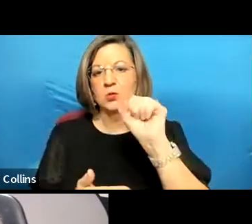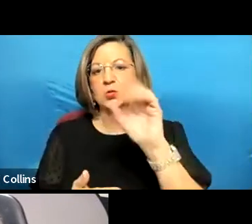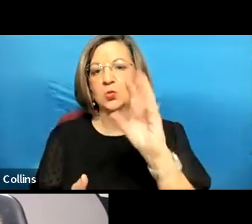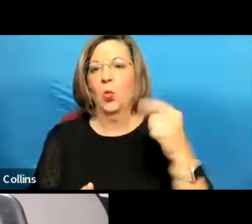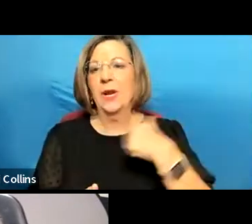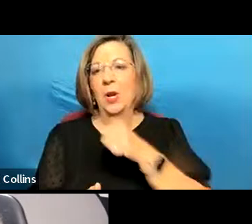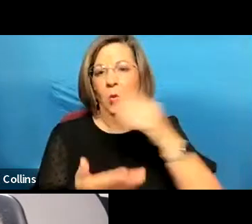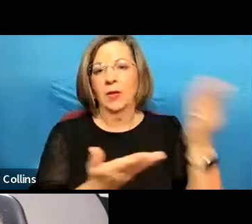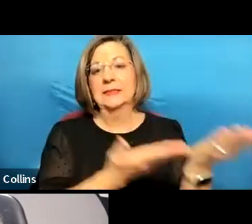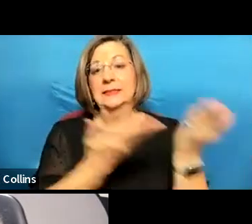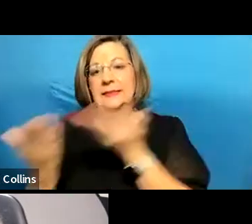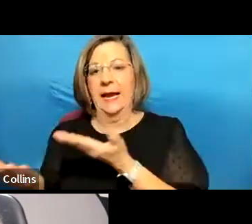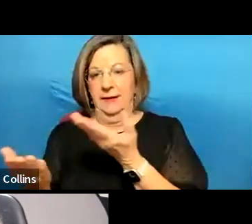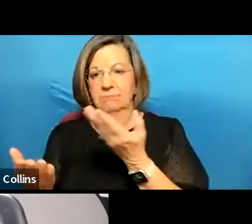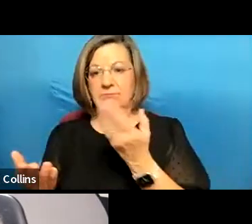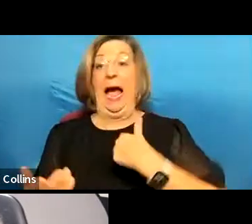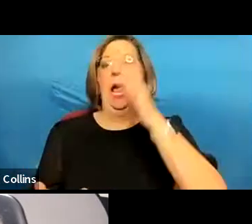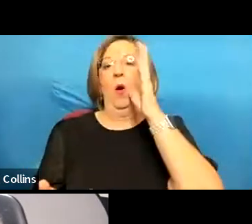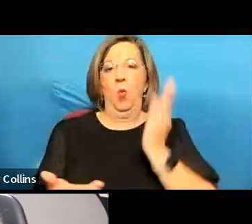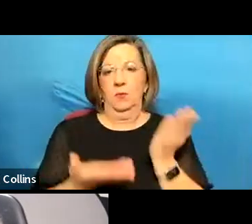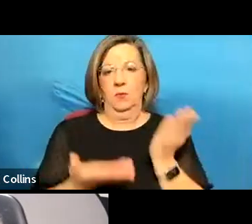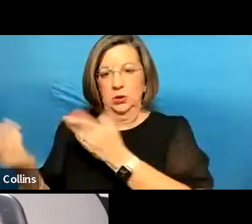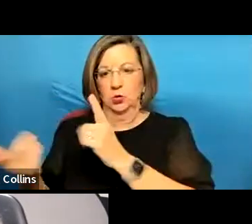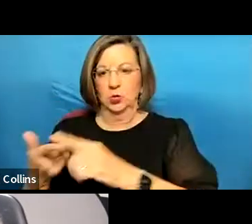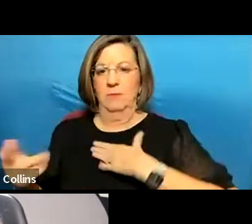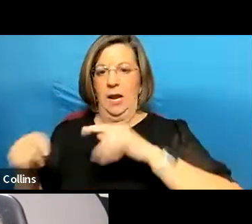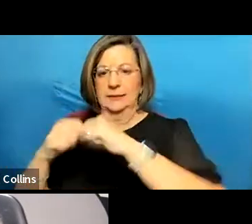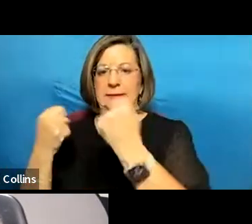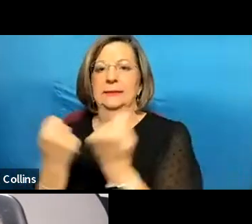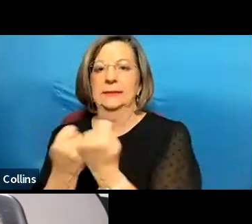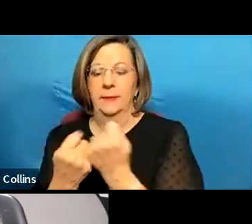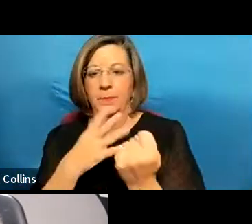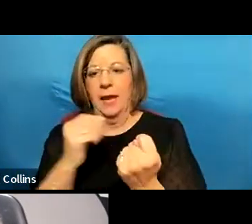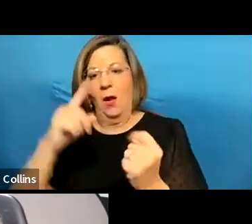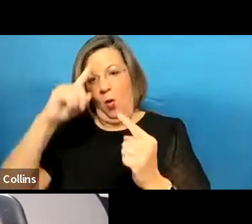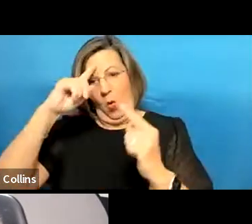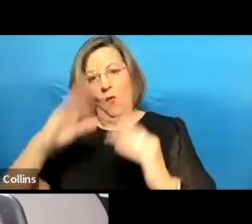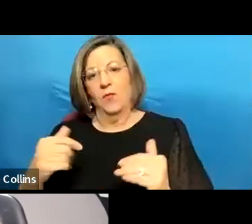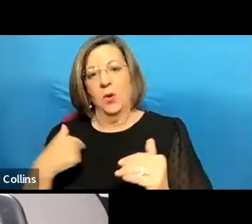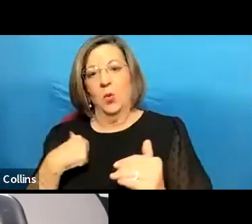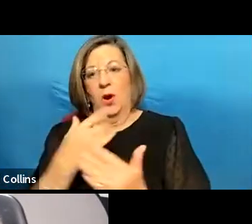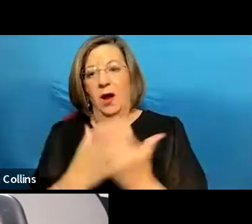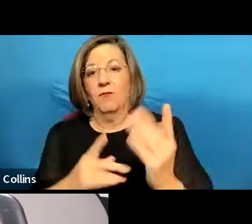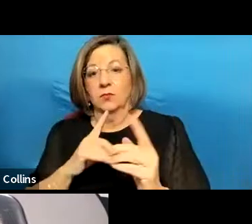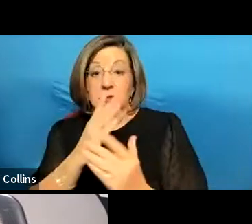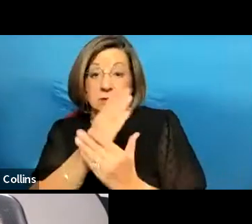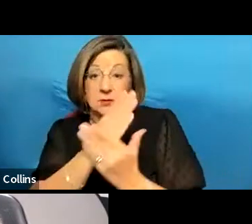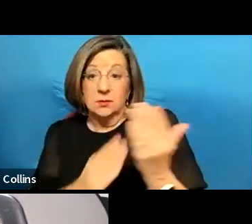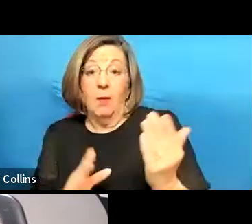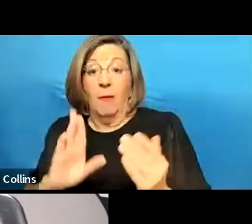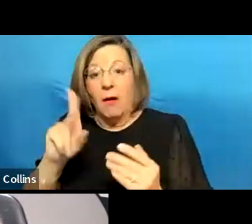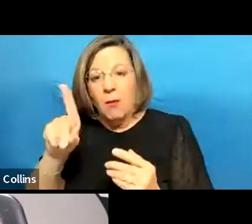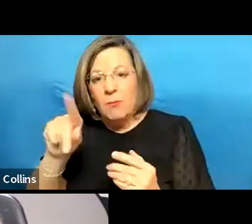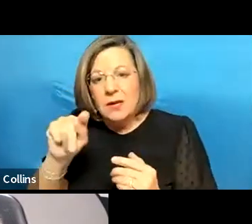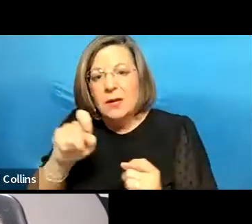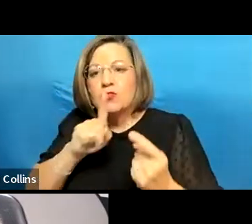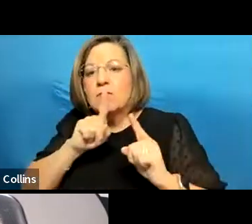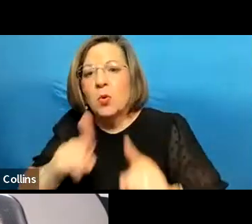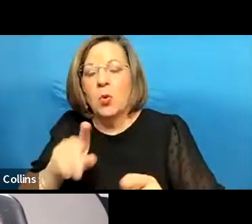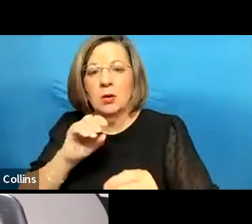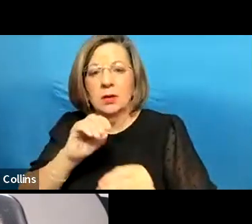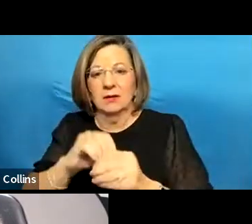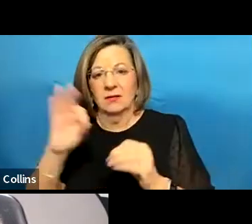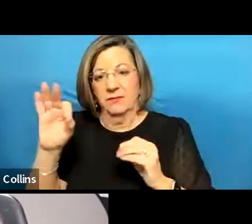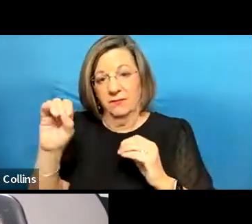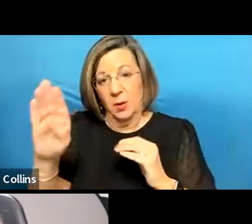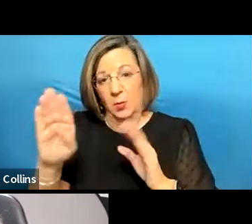to address the issue so that we can then get back. I will then bring that to my team also, and hopefully we'll have